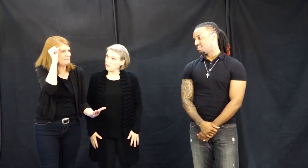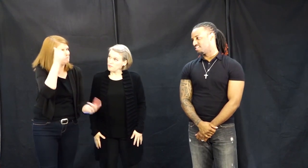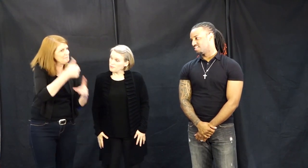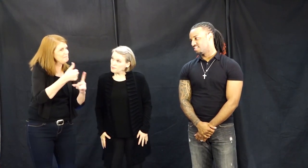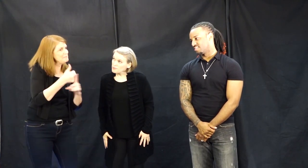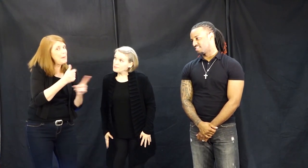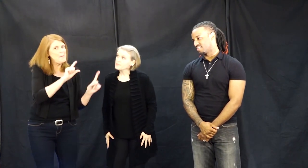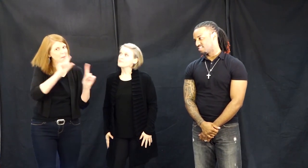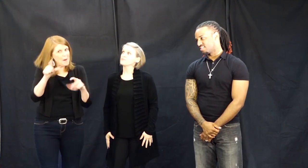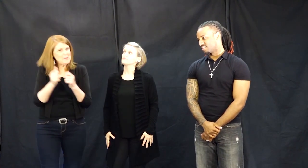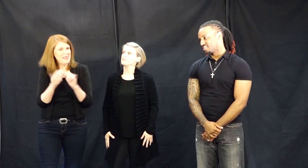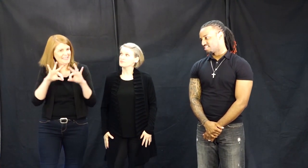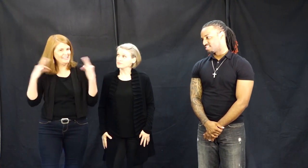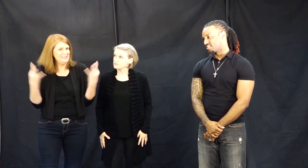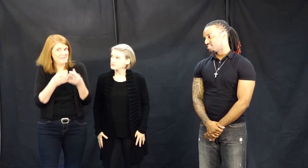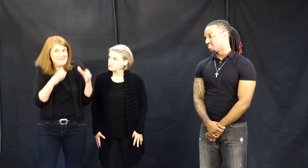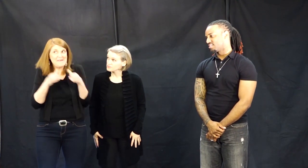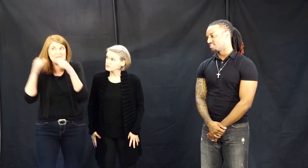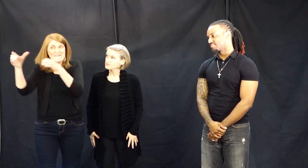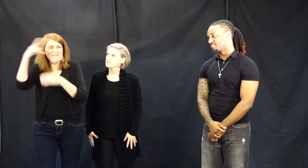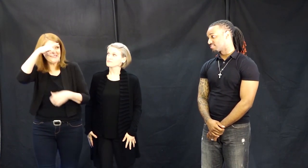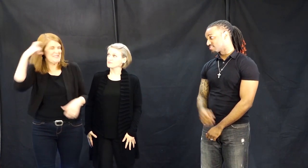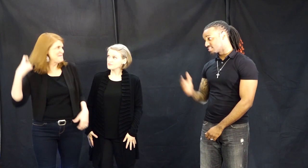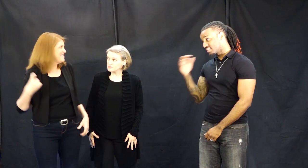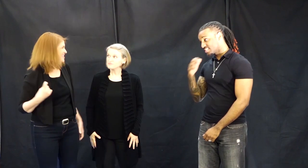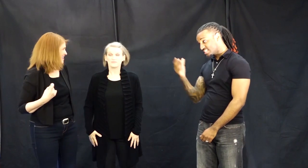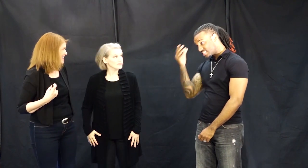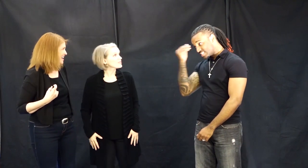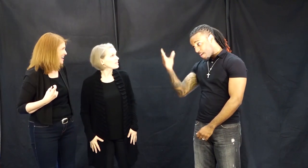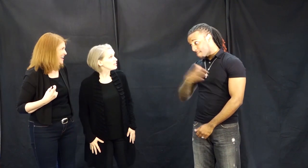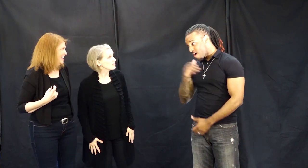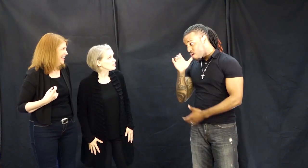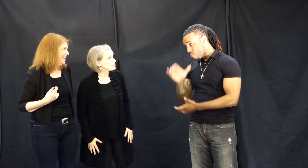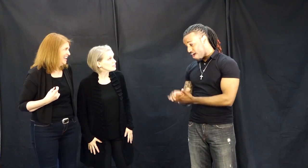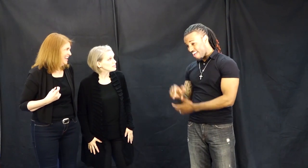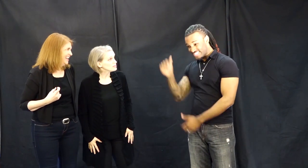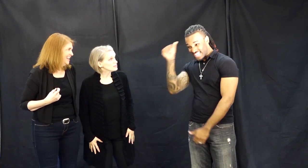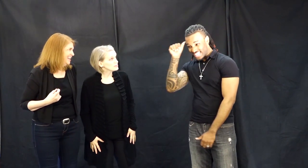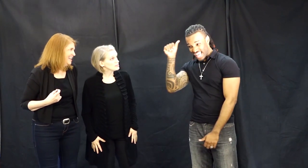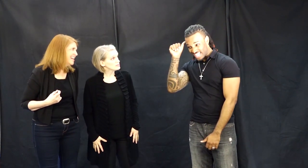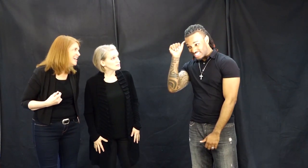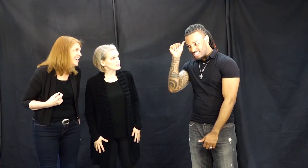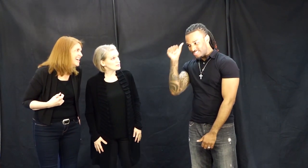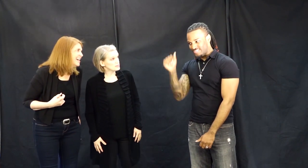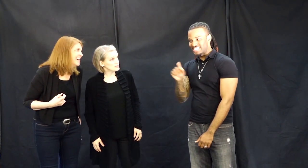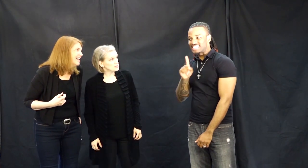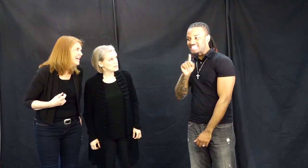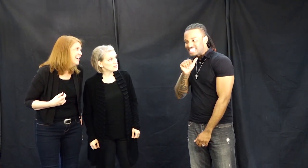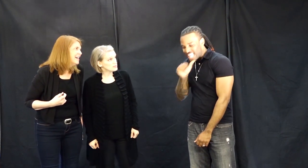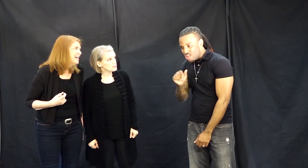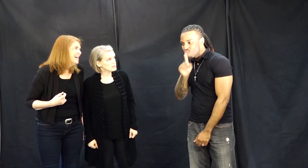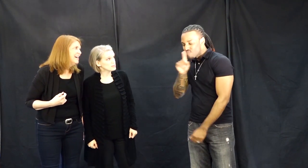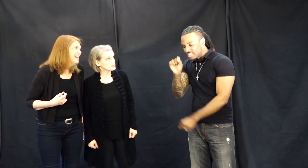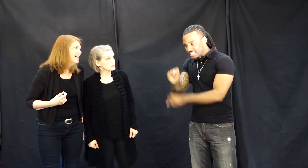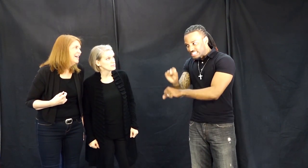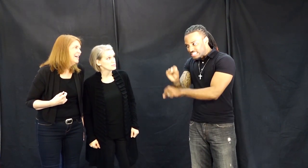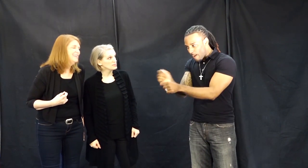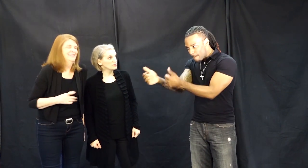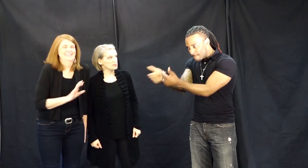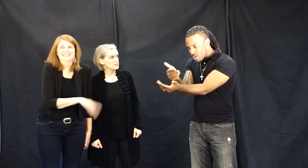the summer with his family. Angelica, tell my wife John Adams doesn't have a real job